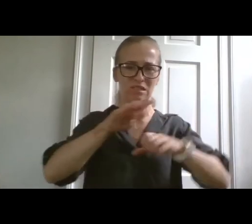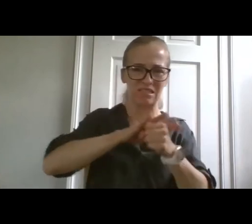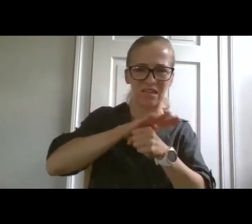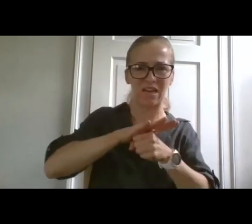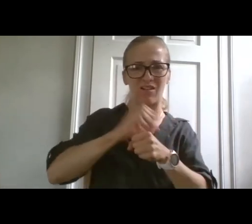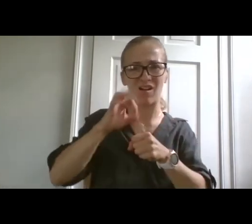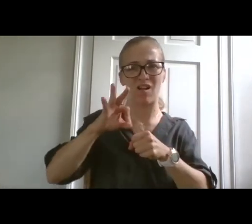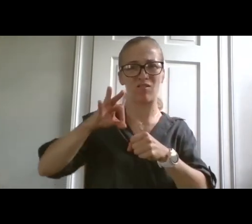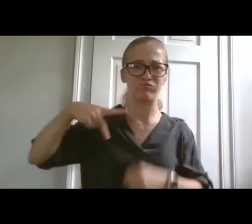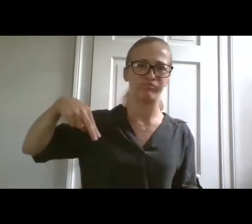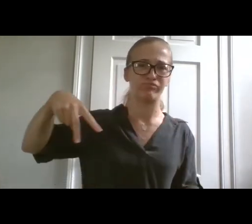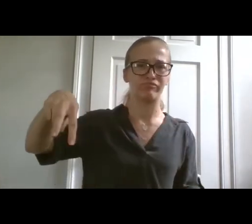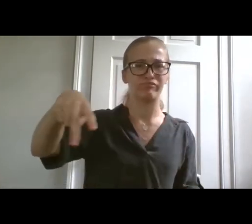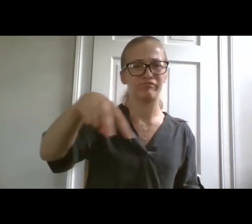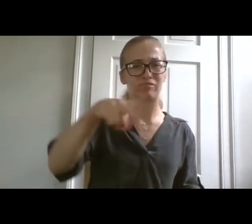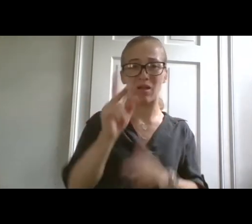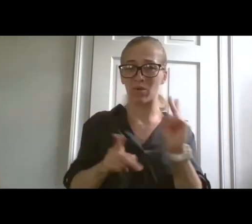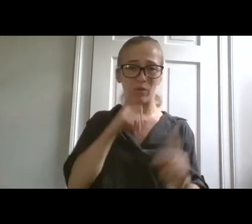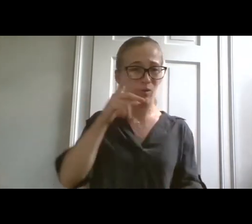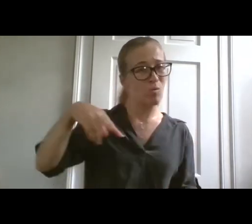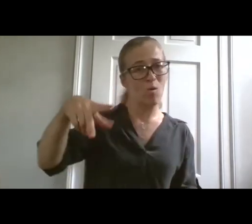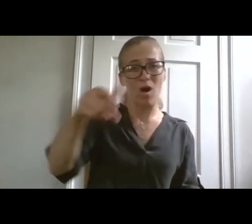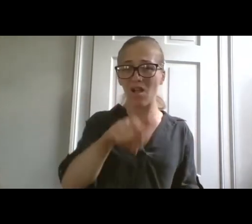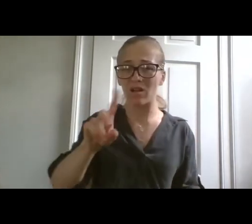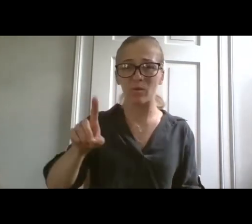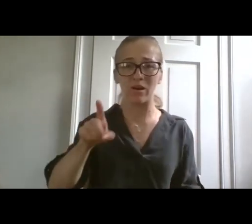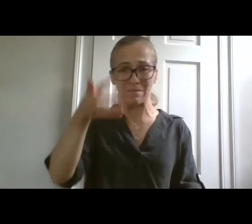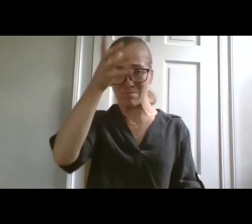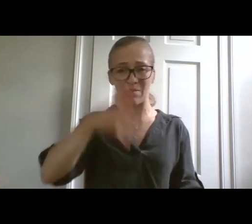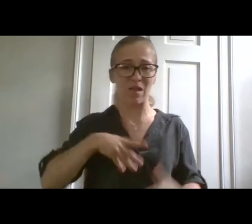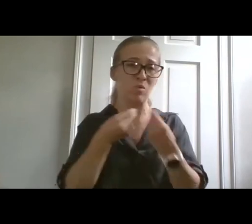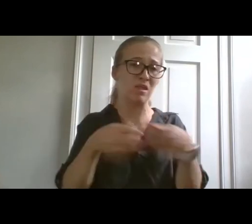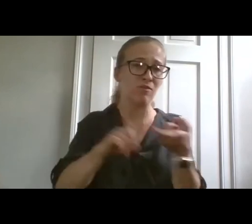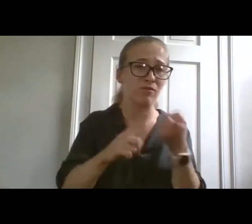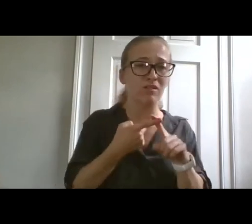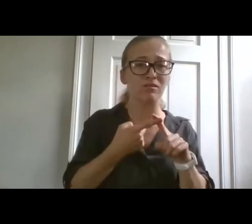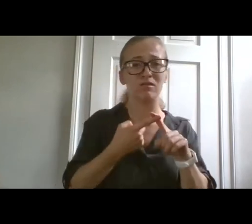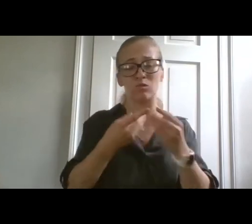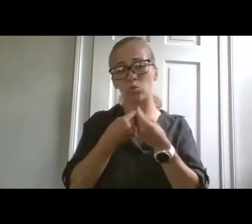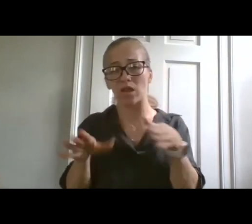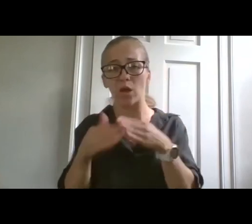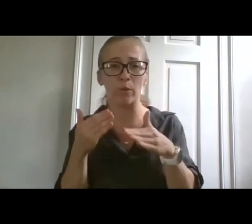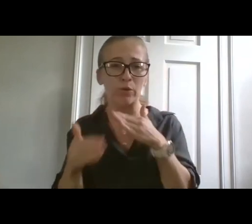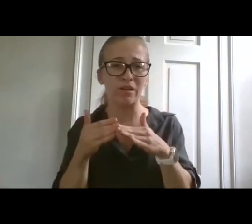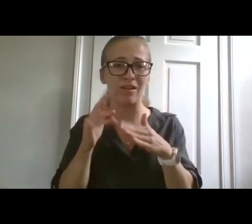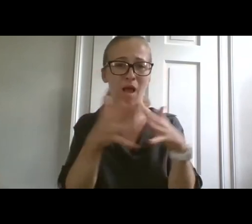sidewalks. People don't walk anywhere. He is a man without friends, no community, American